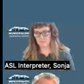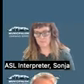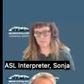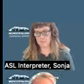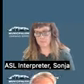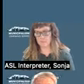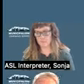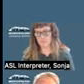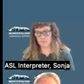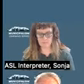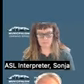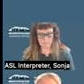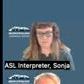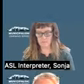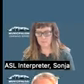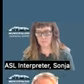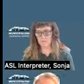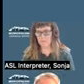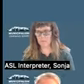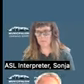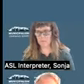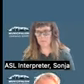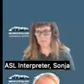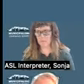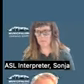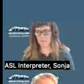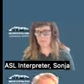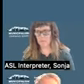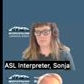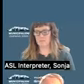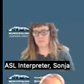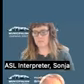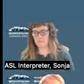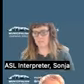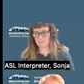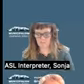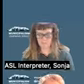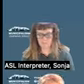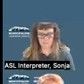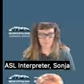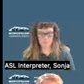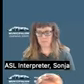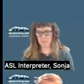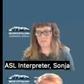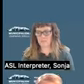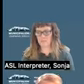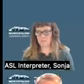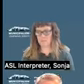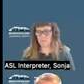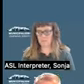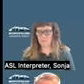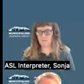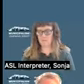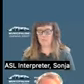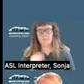Somerville is a city of about 82 thousand people nestled just north of Cambridge